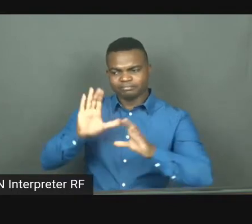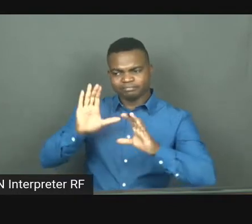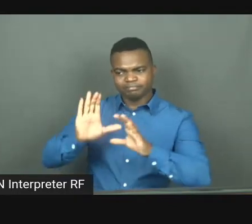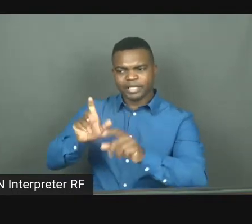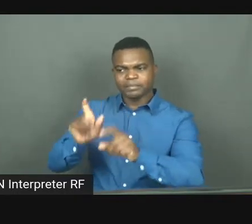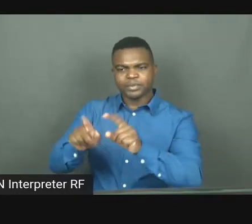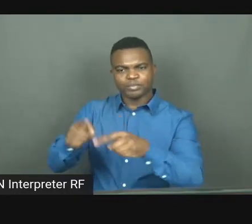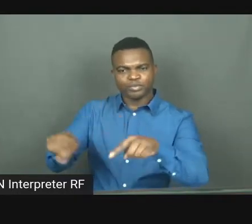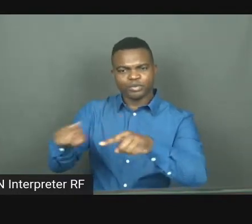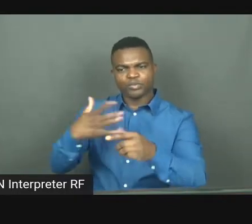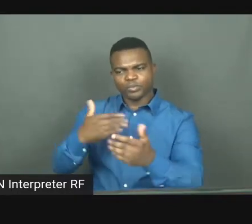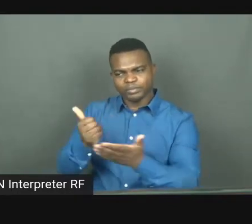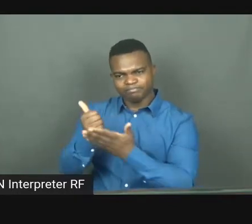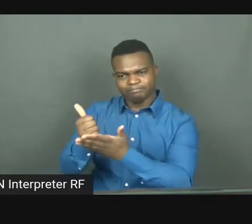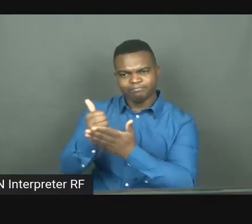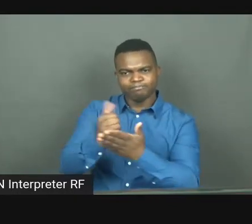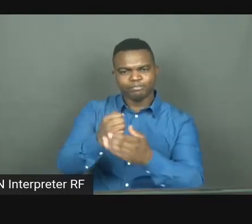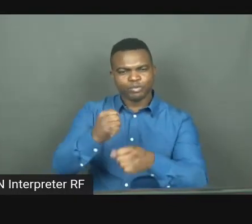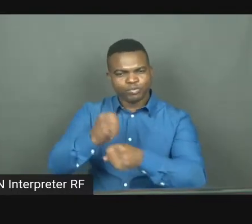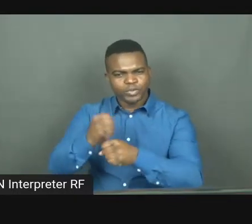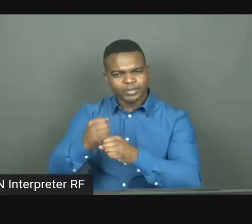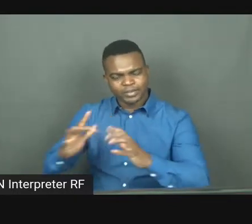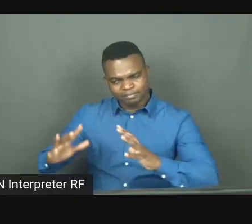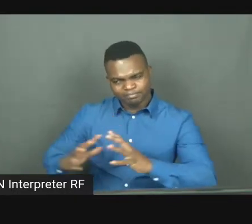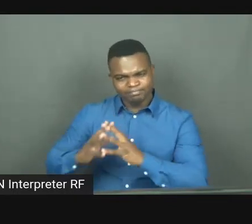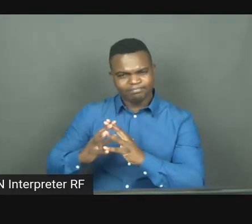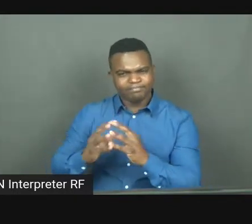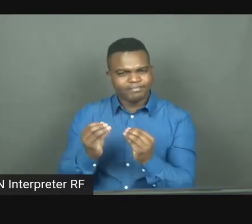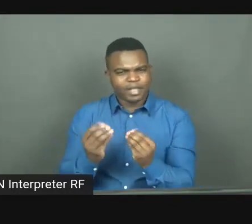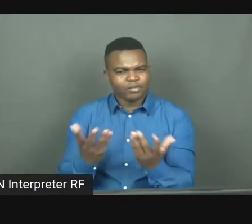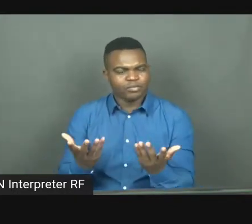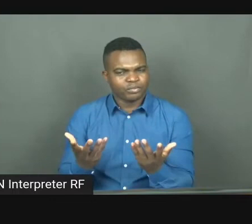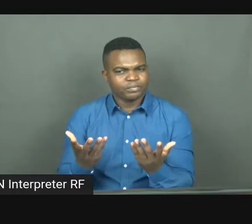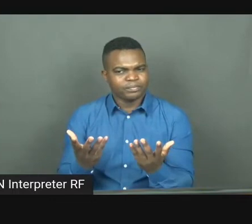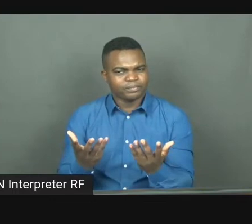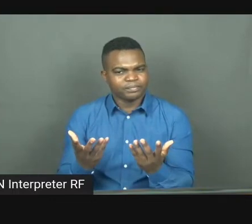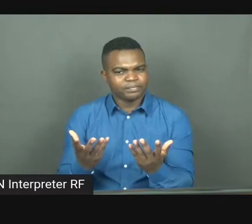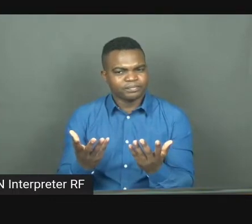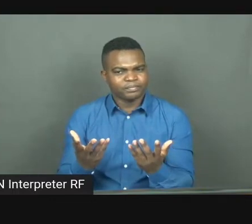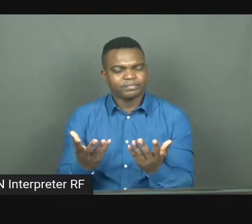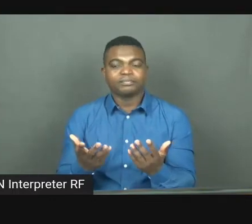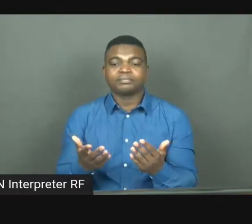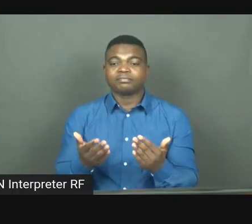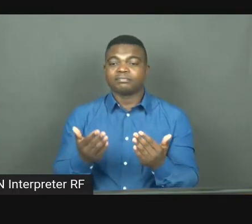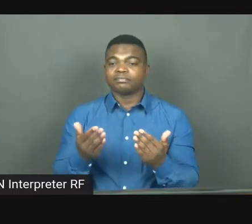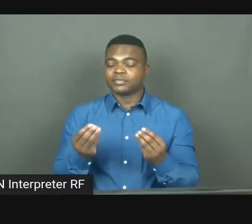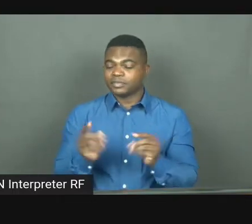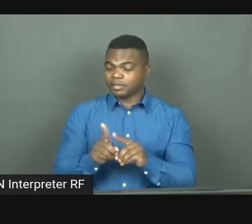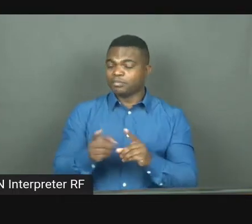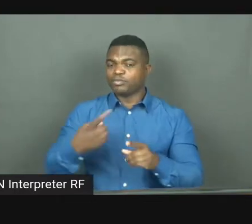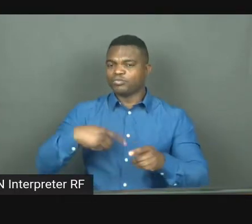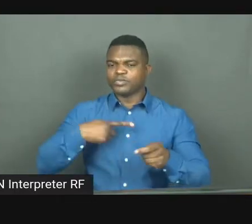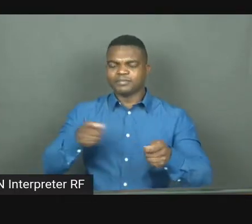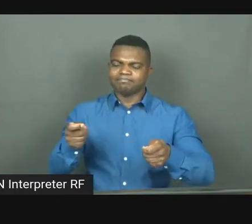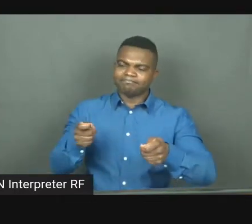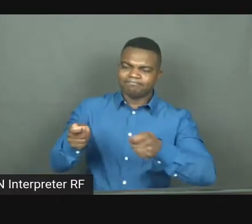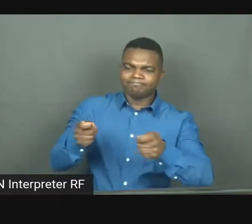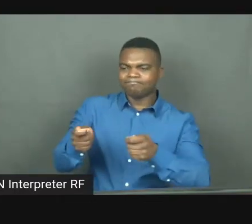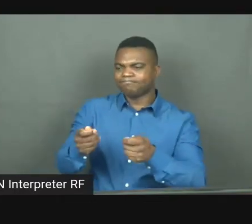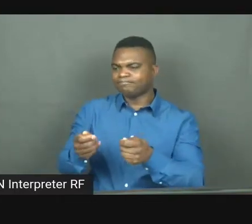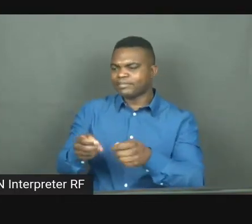in 5, 6, 7 years back, when again, there was a moment of great challenge